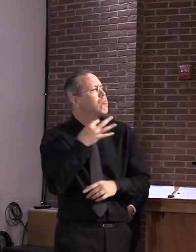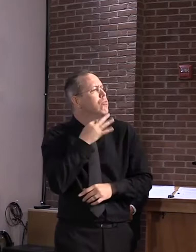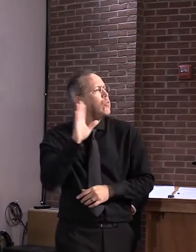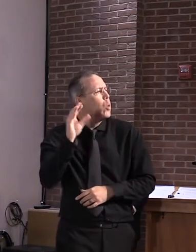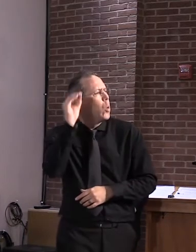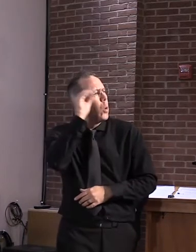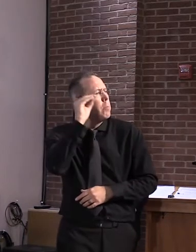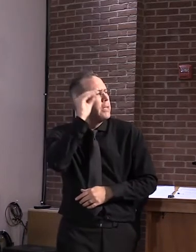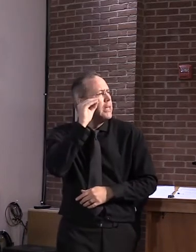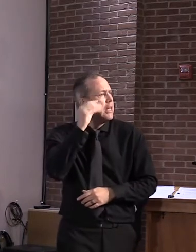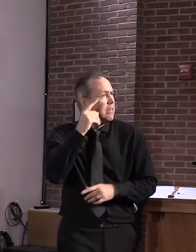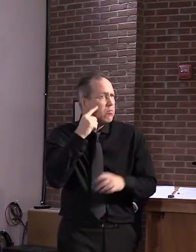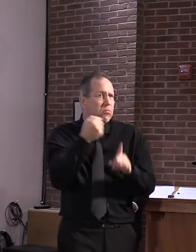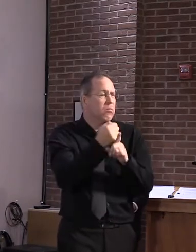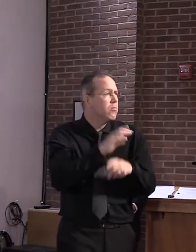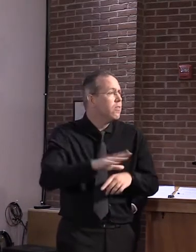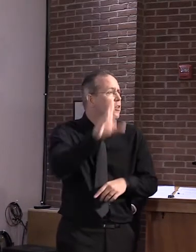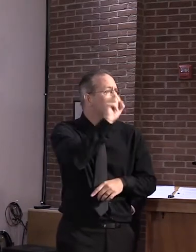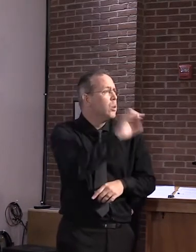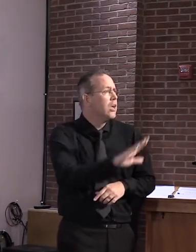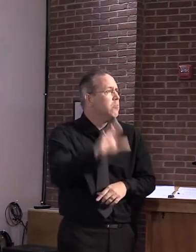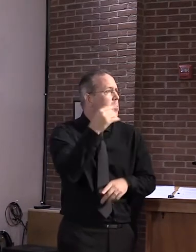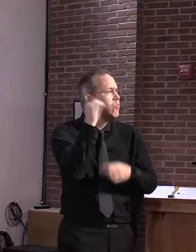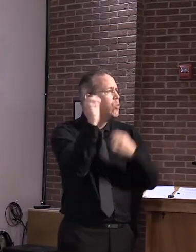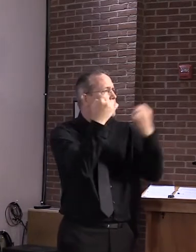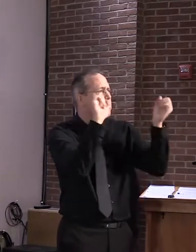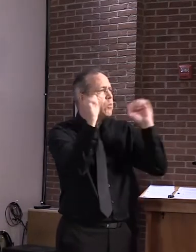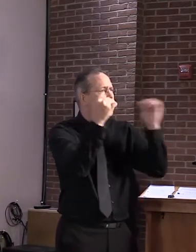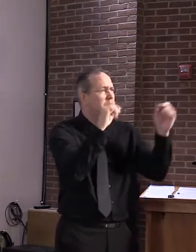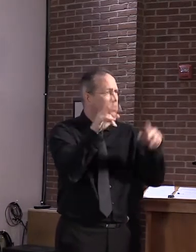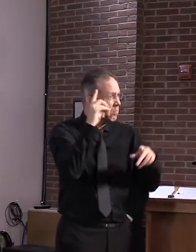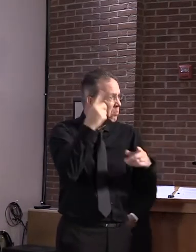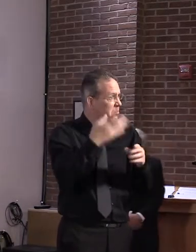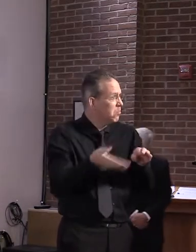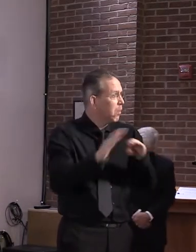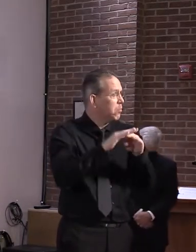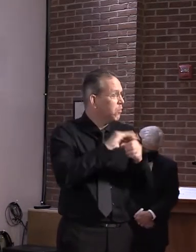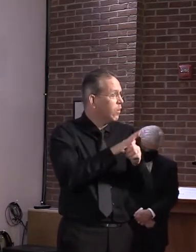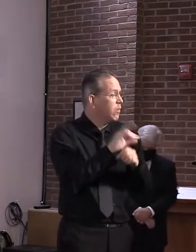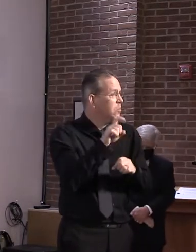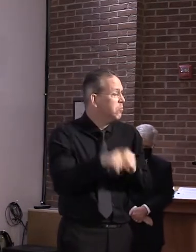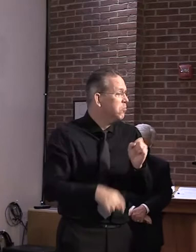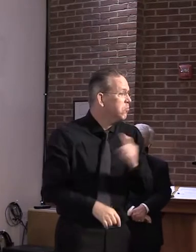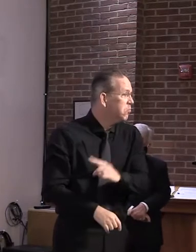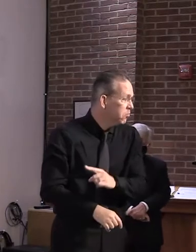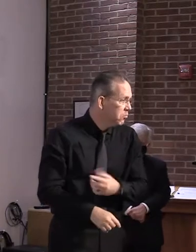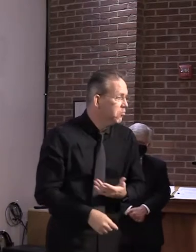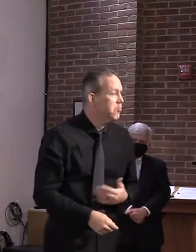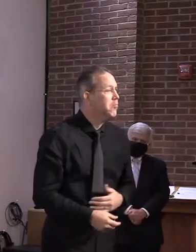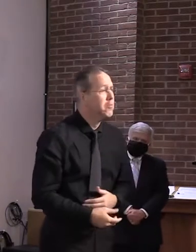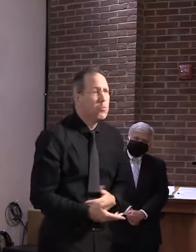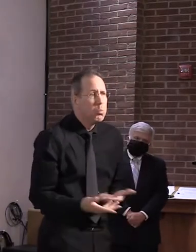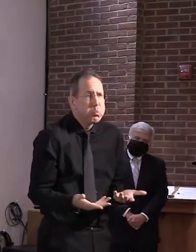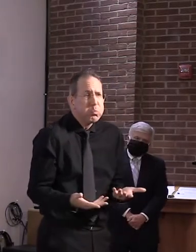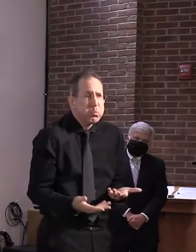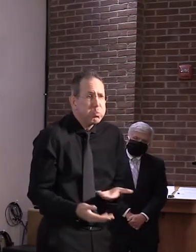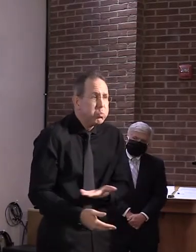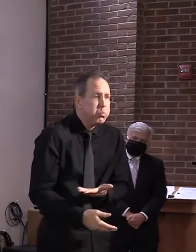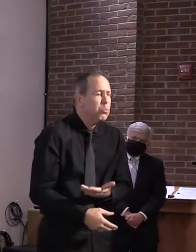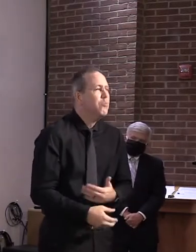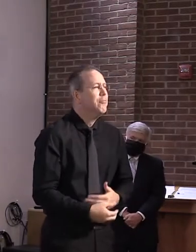I don't know about consternation, but certainly it's not clear, I don't think, and there's no consensus about whether protests seem